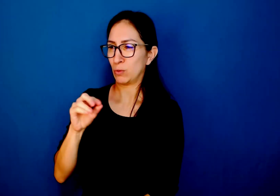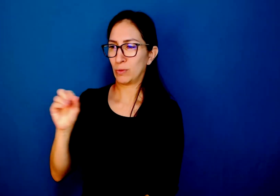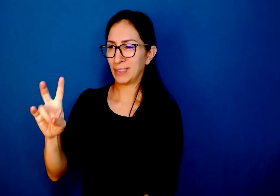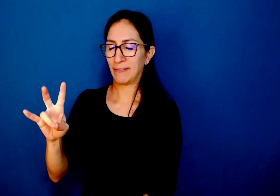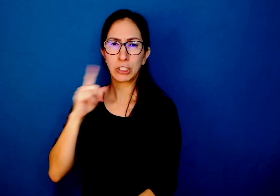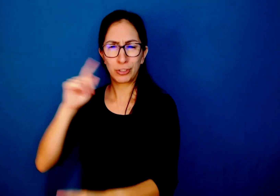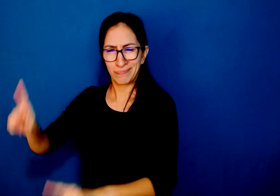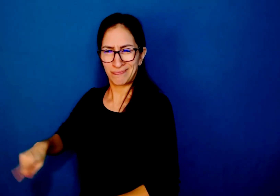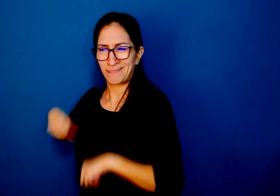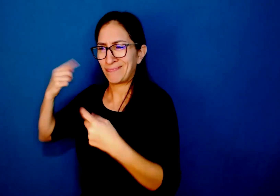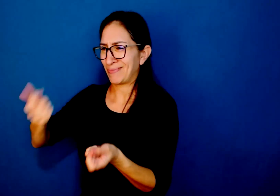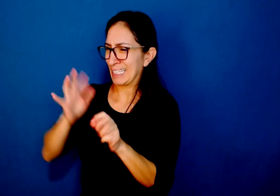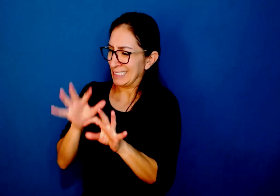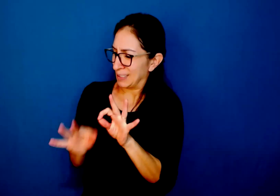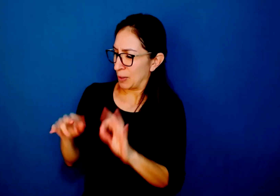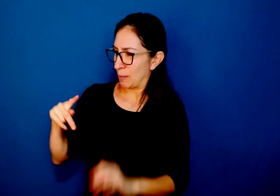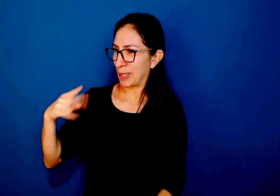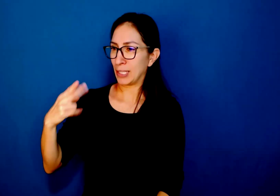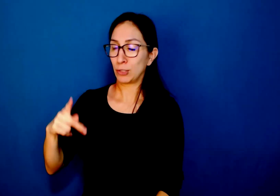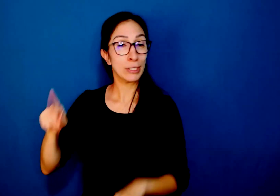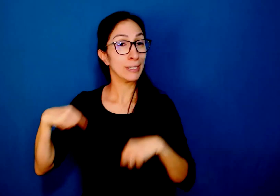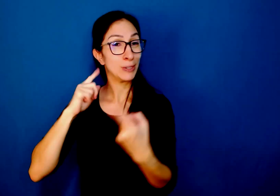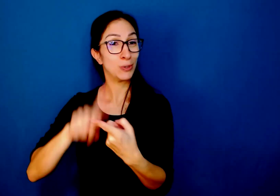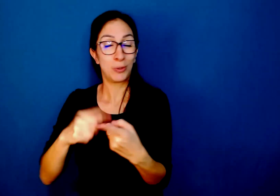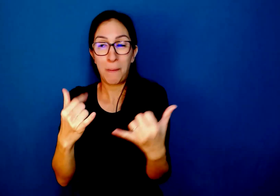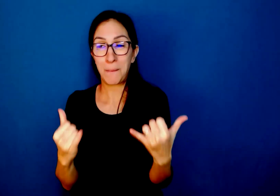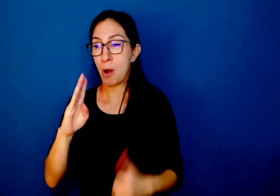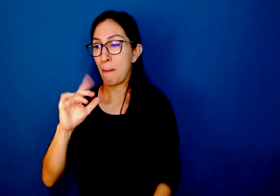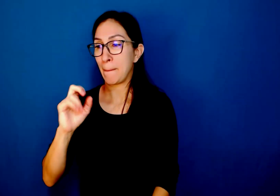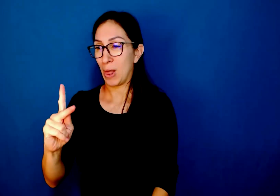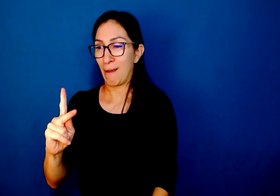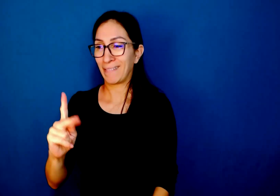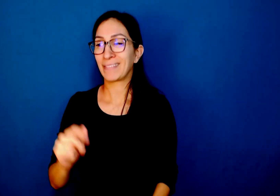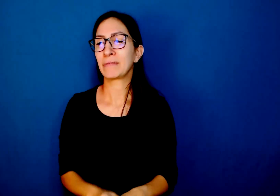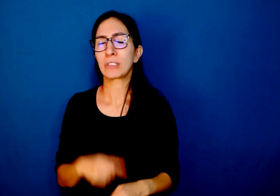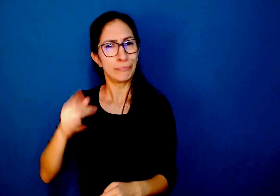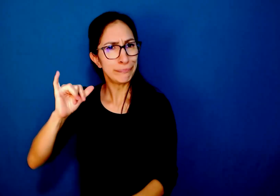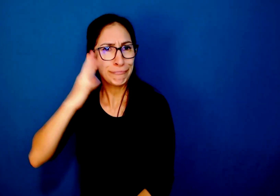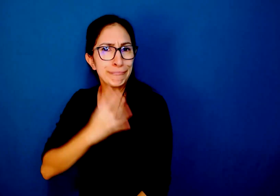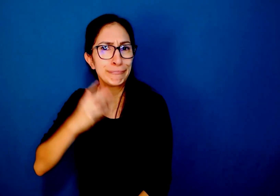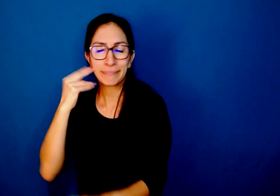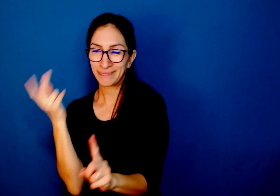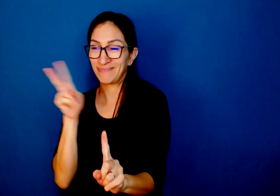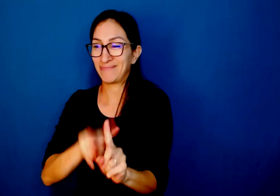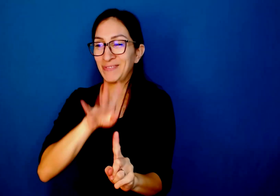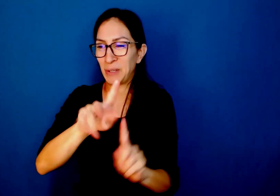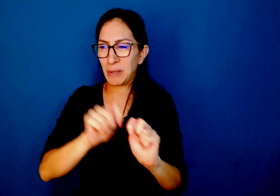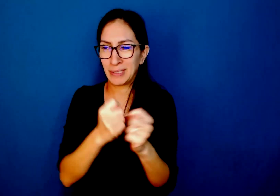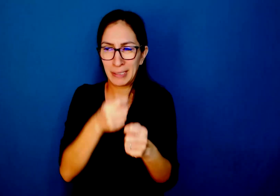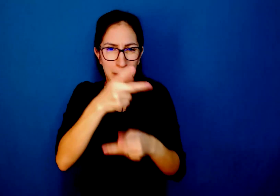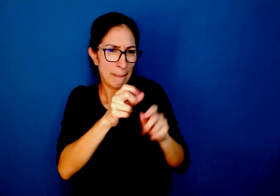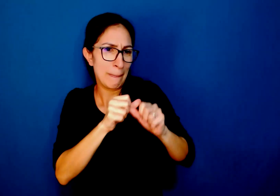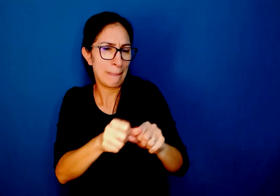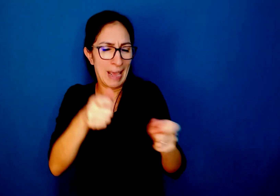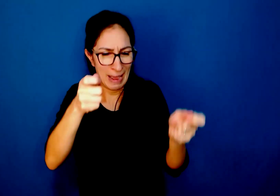PHP to the modern block editor. She now brings that deep experience to her role on the team maintaining and customizing hundreds of websites